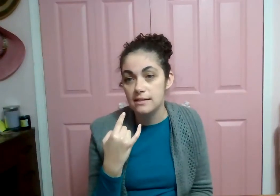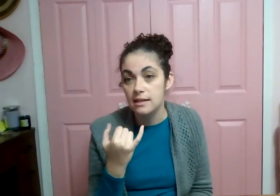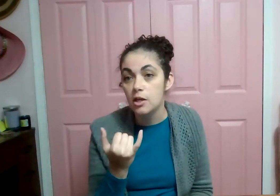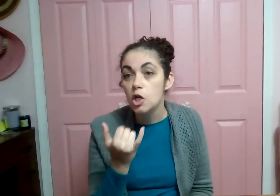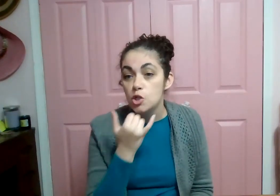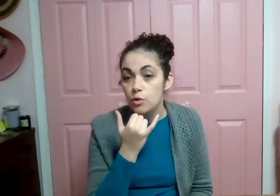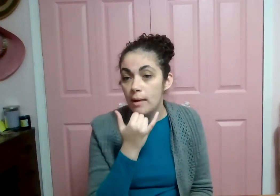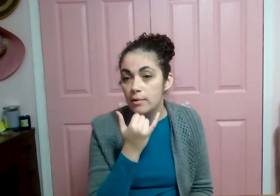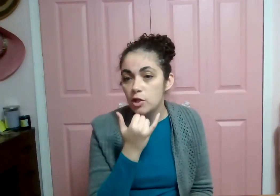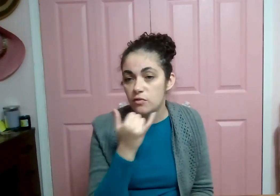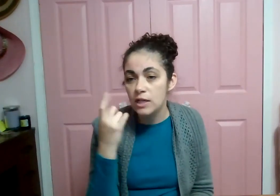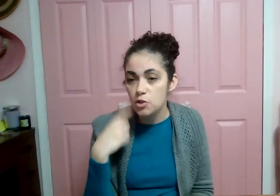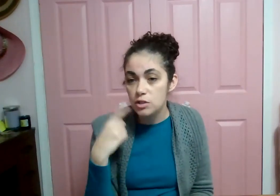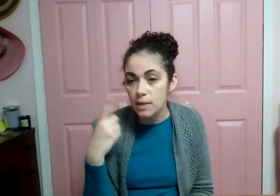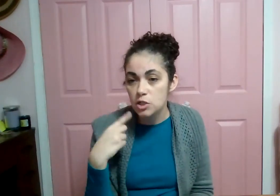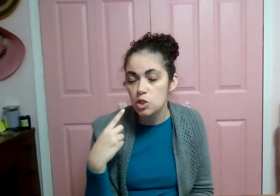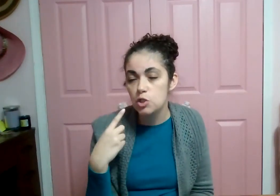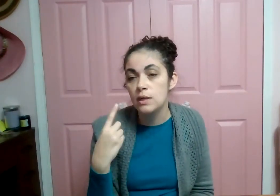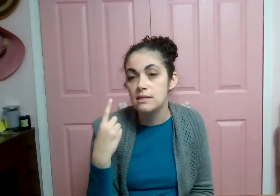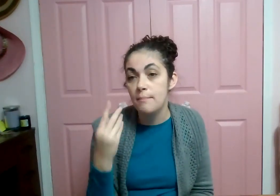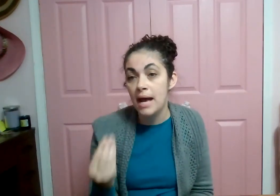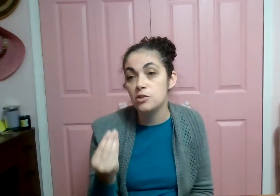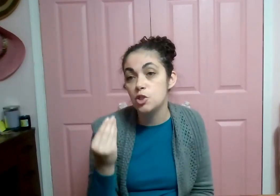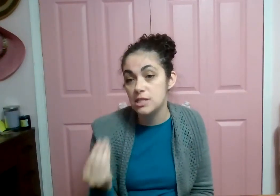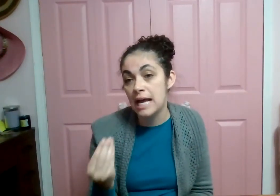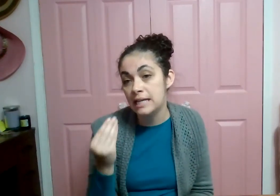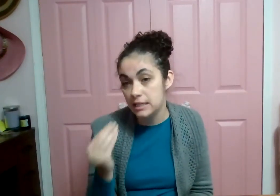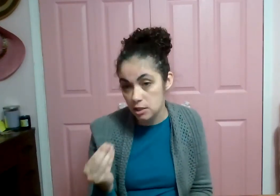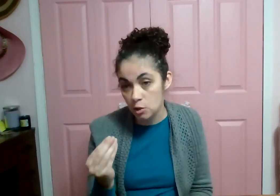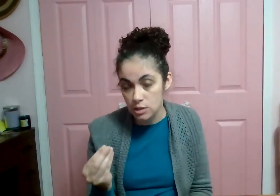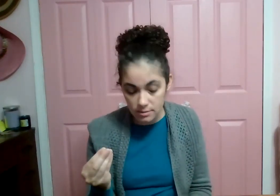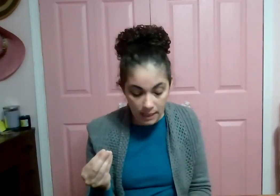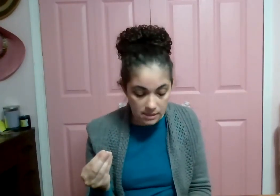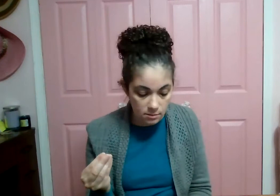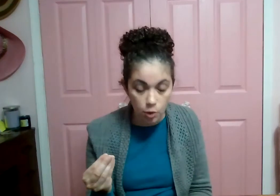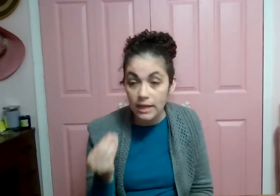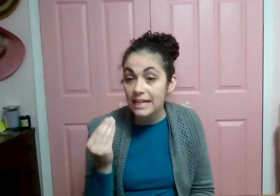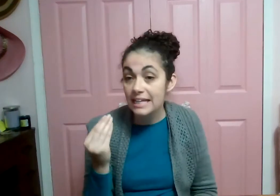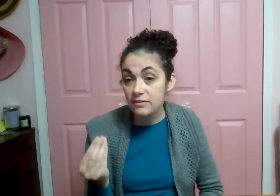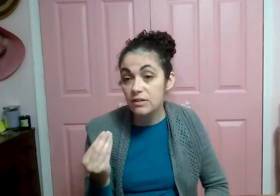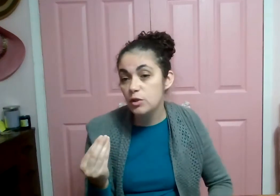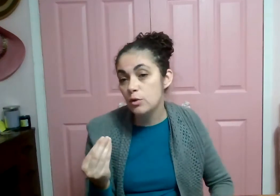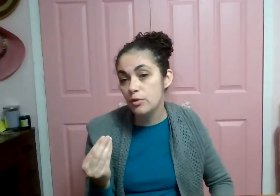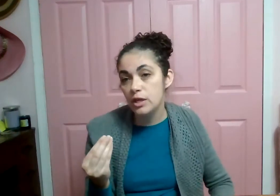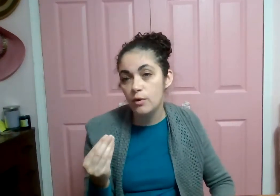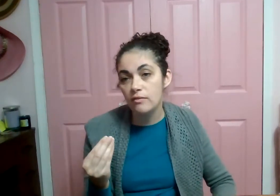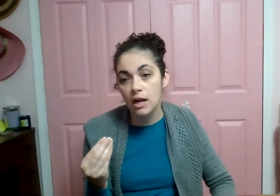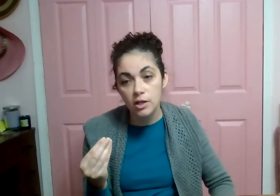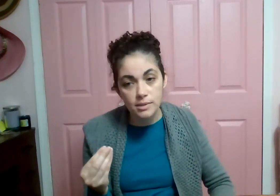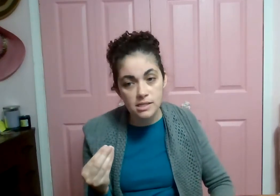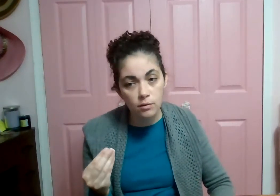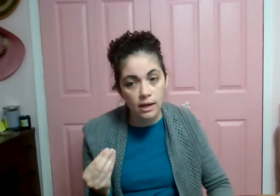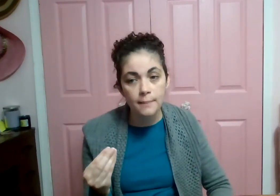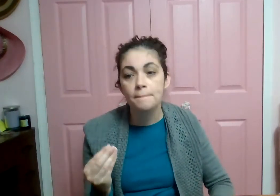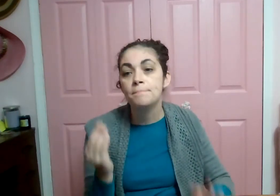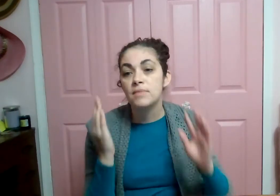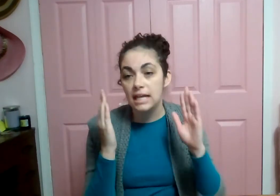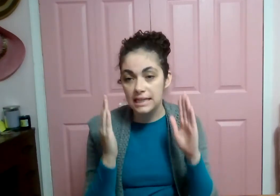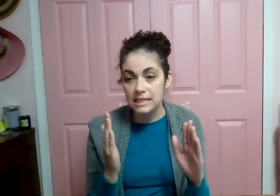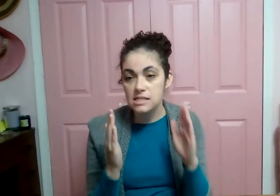asking. So remember your facial expressions, you want to match your sign as close as possible. Even if you don't think you have it 100% right, at least